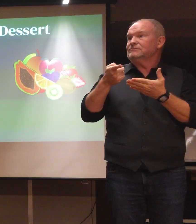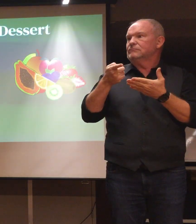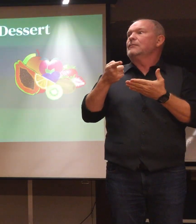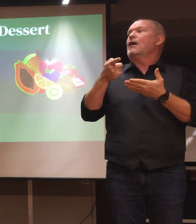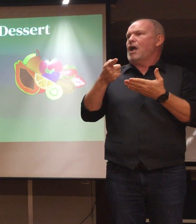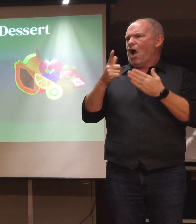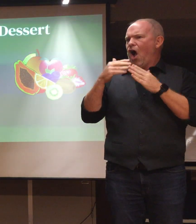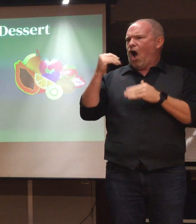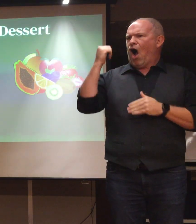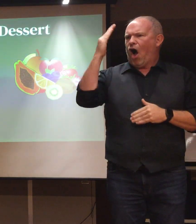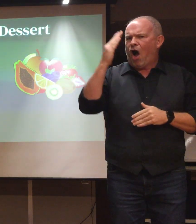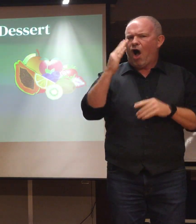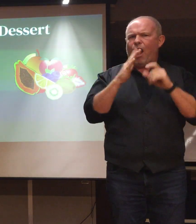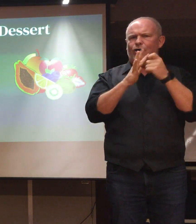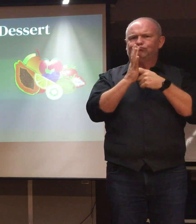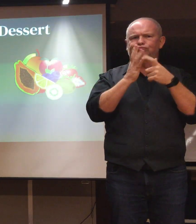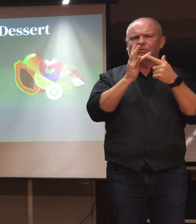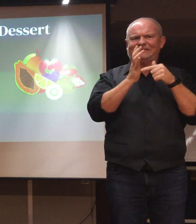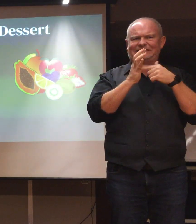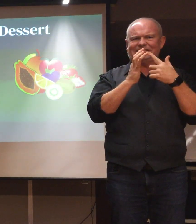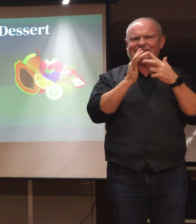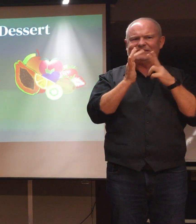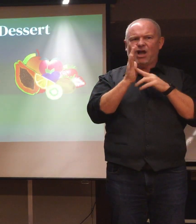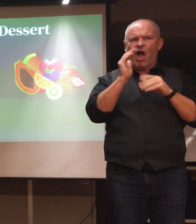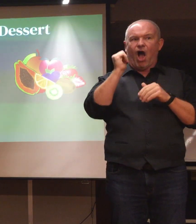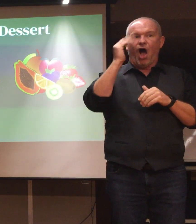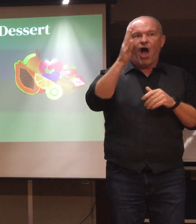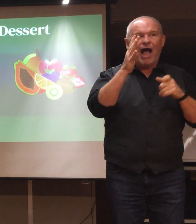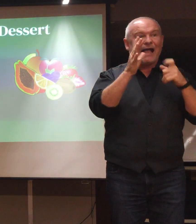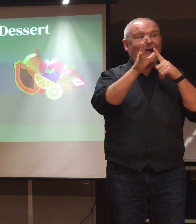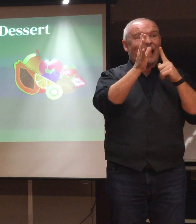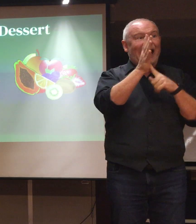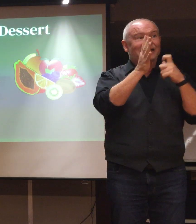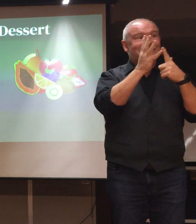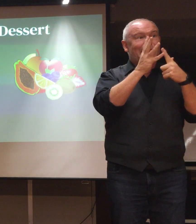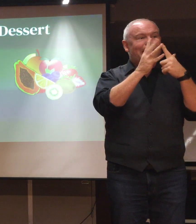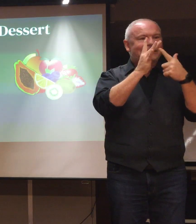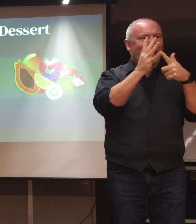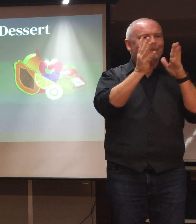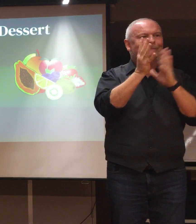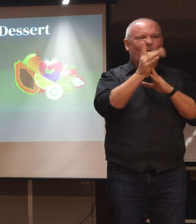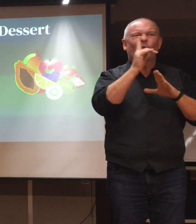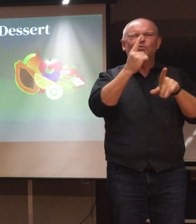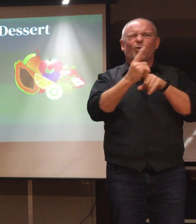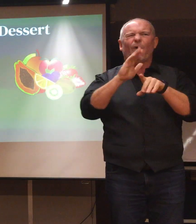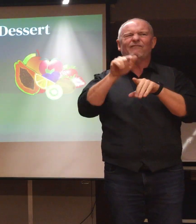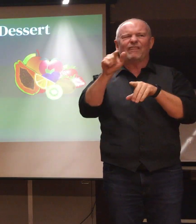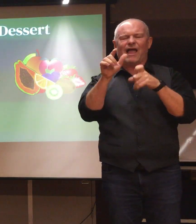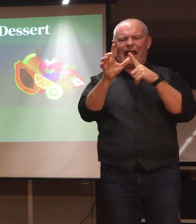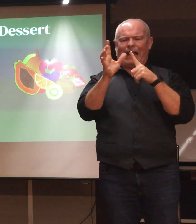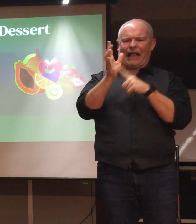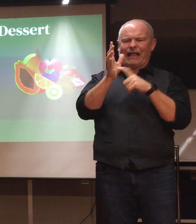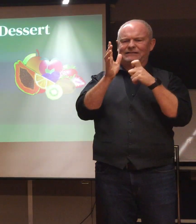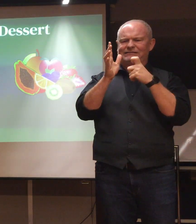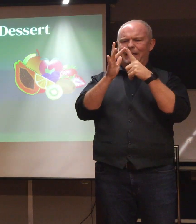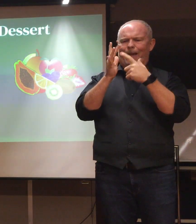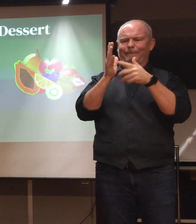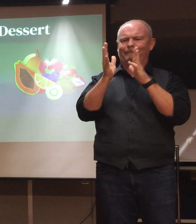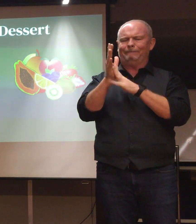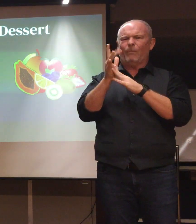It has higher protein and higher calcium in there, which I will cover in a little bit about why that's